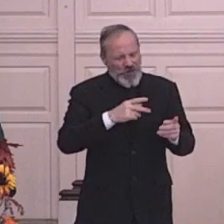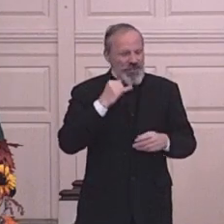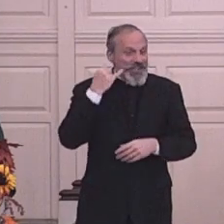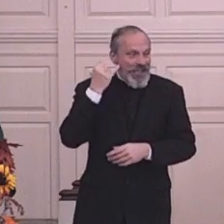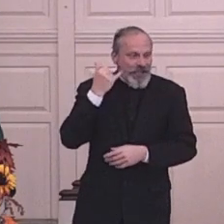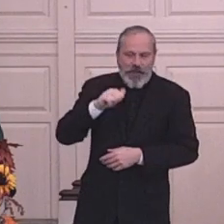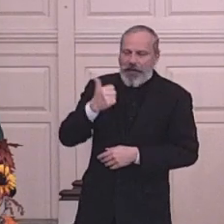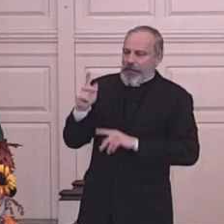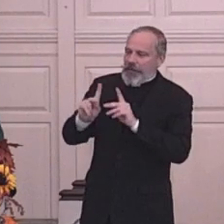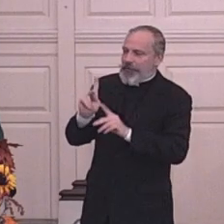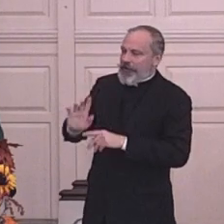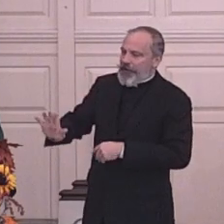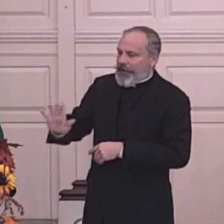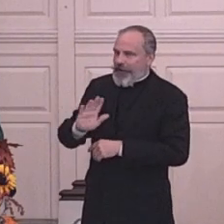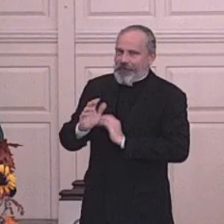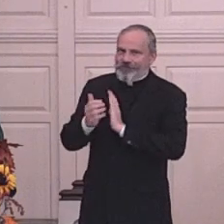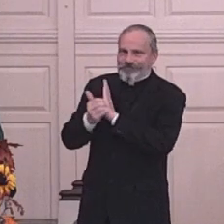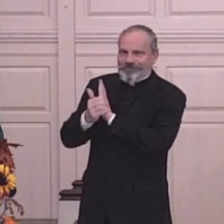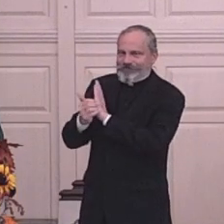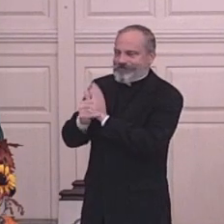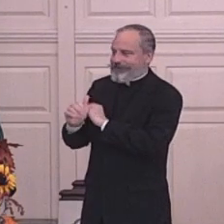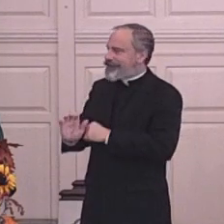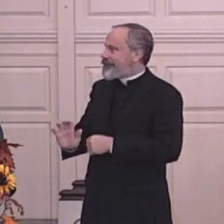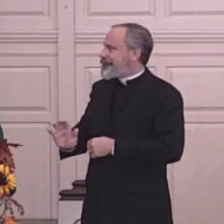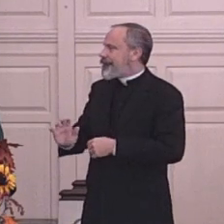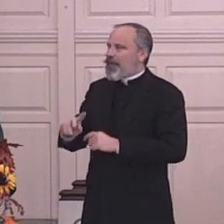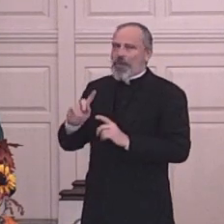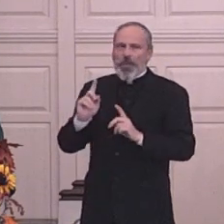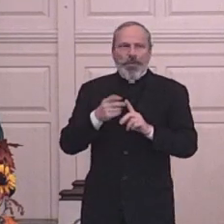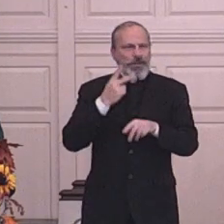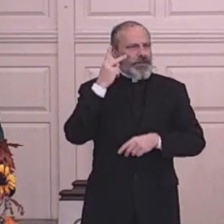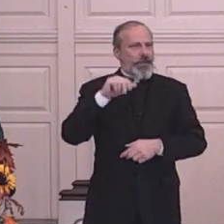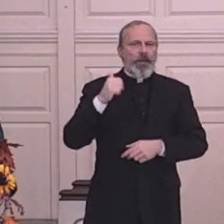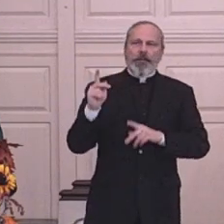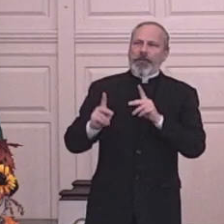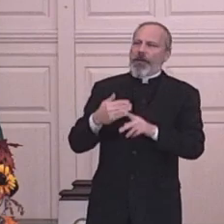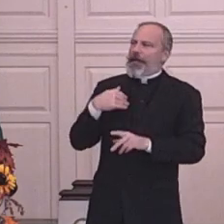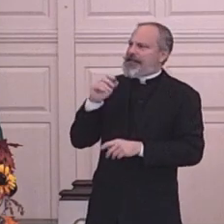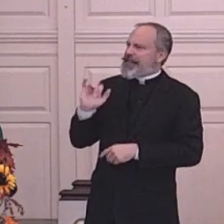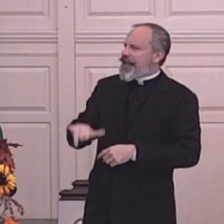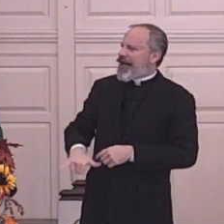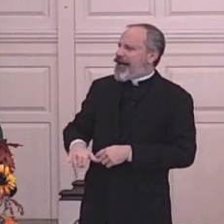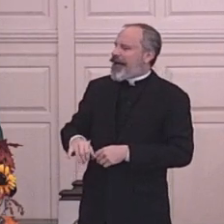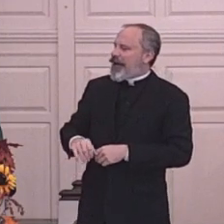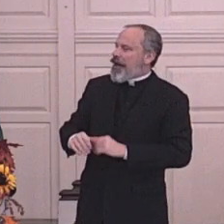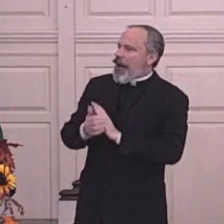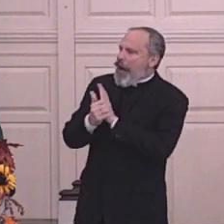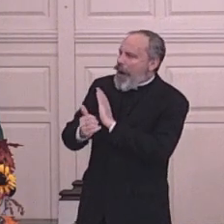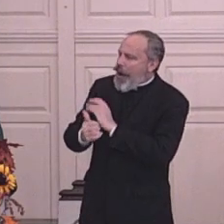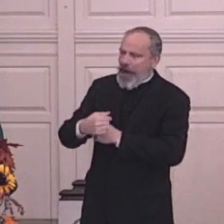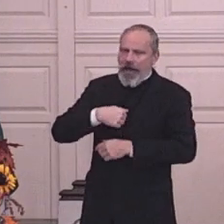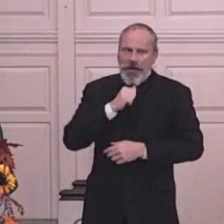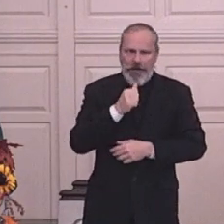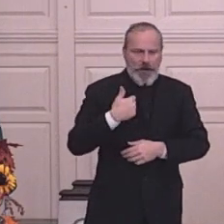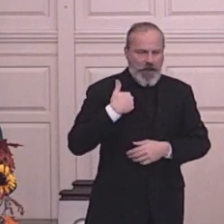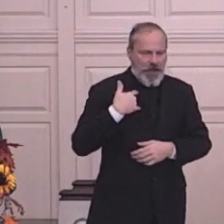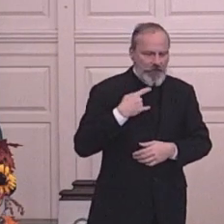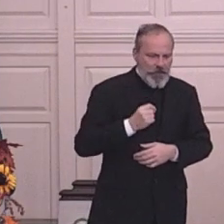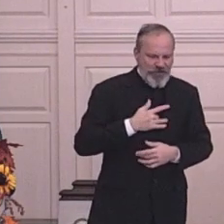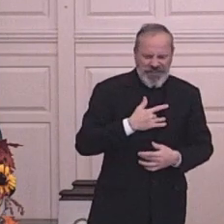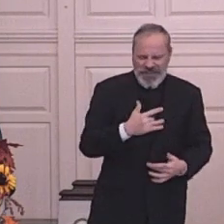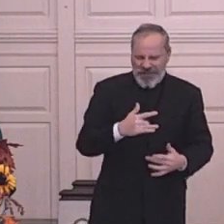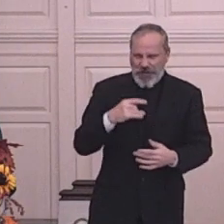giftedness. When you see somebody has this gift and I don't have it, the tendency is to feel